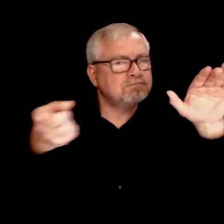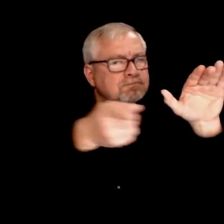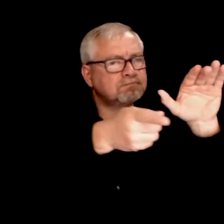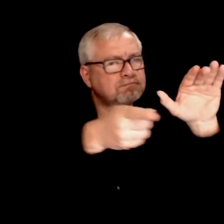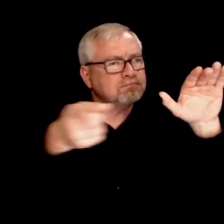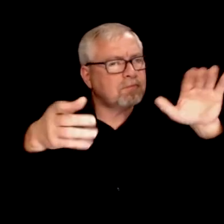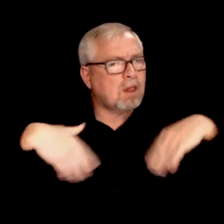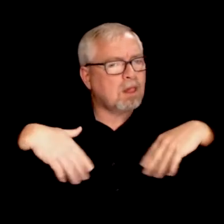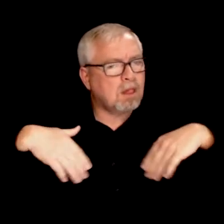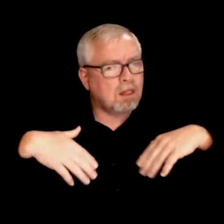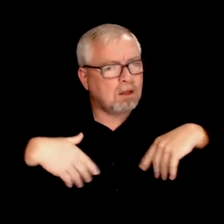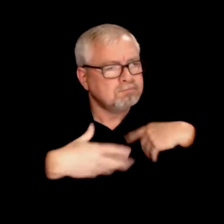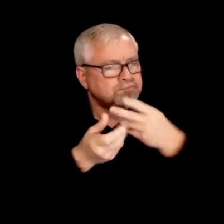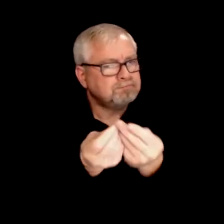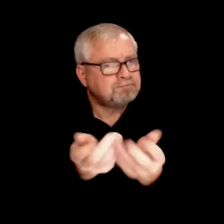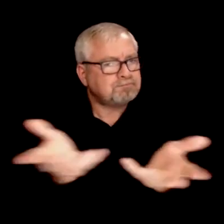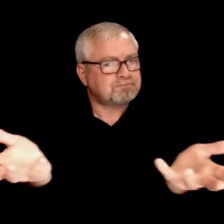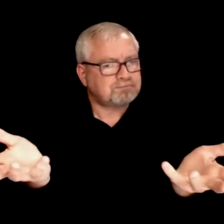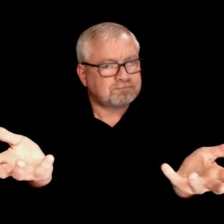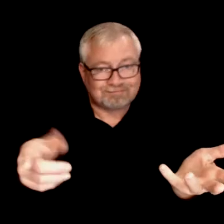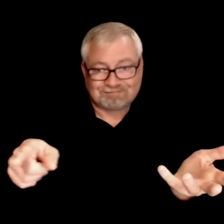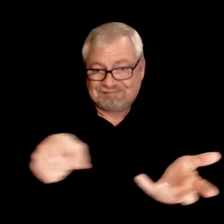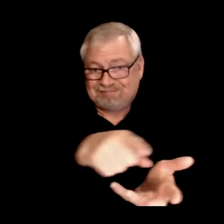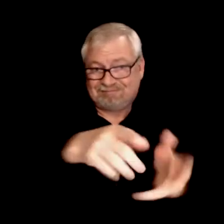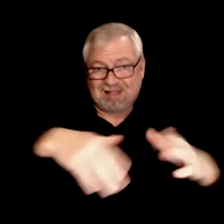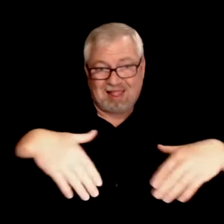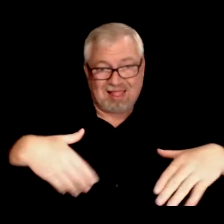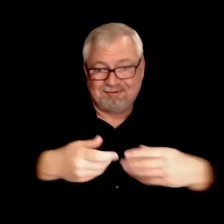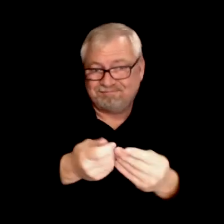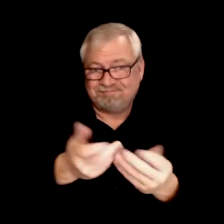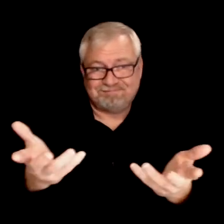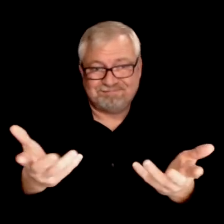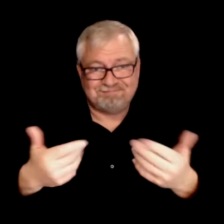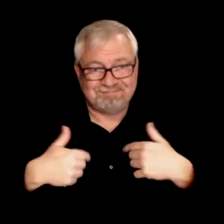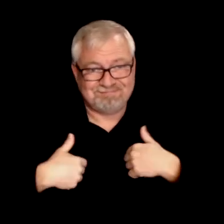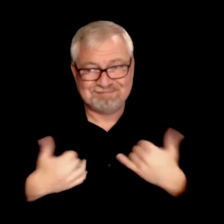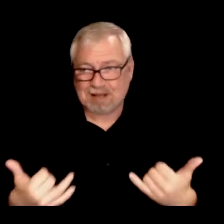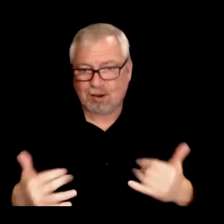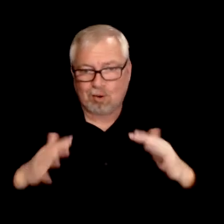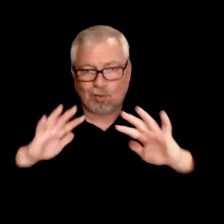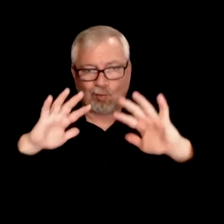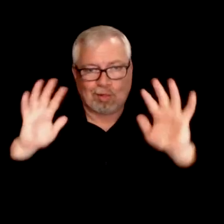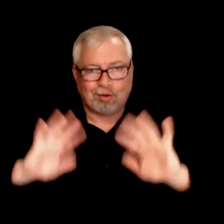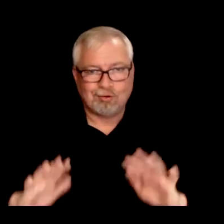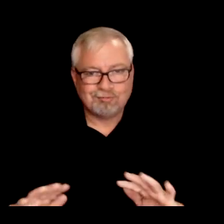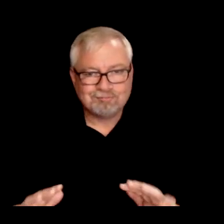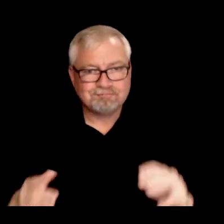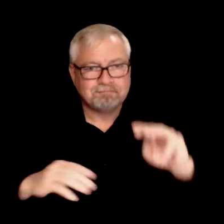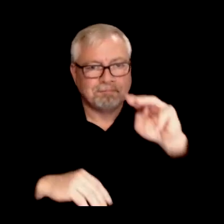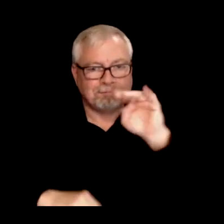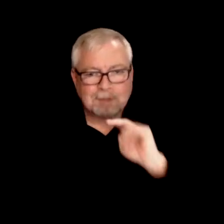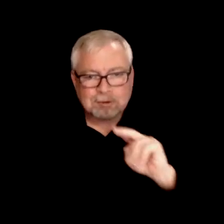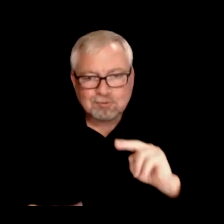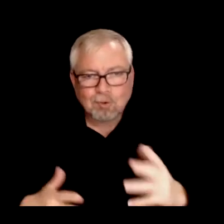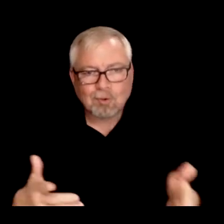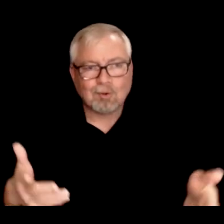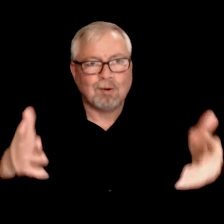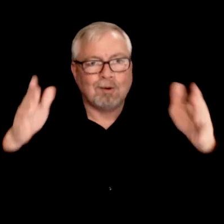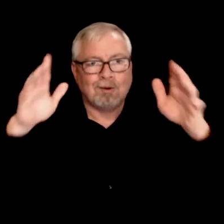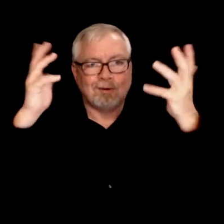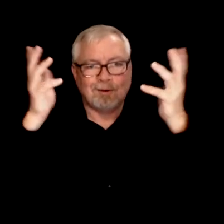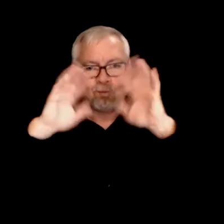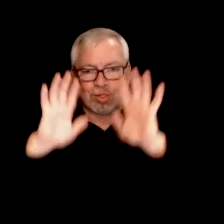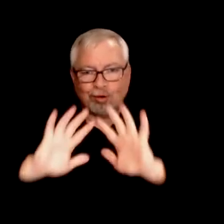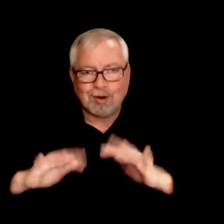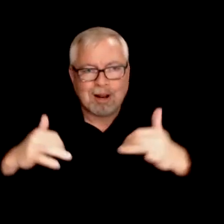Minnesota, the weather is, we're kind of moving into a winter storm situation. So we have both the